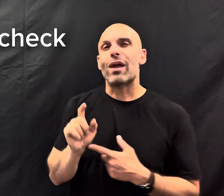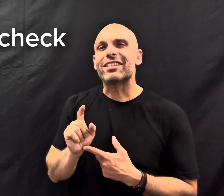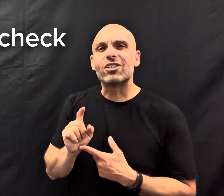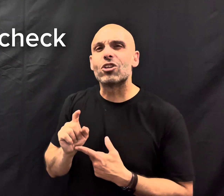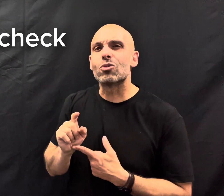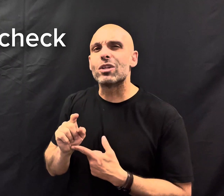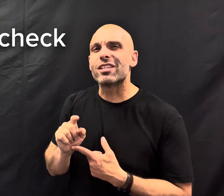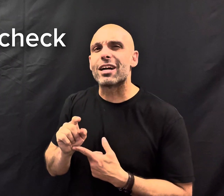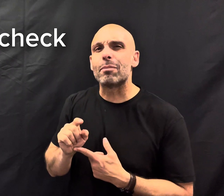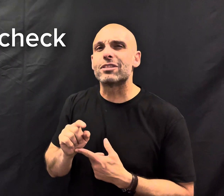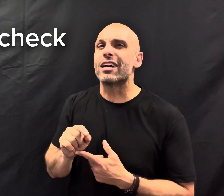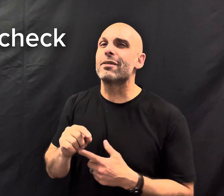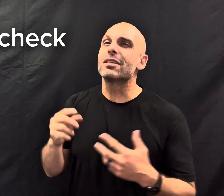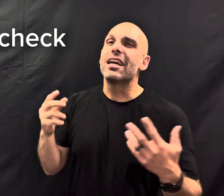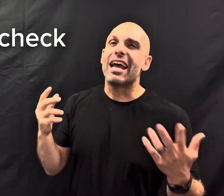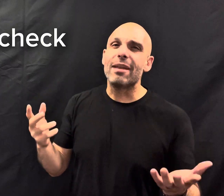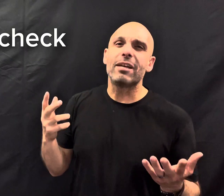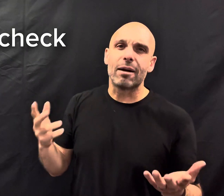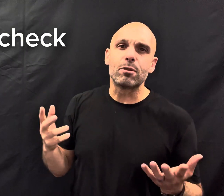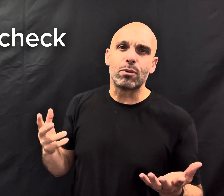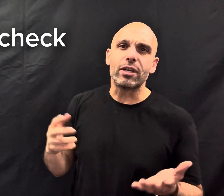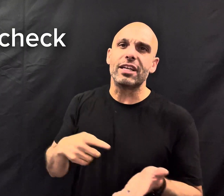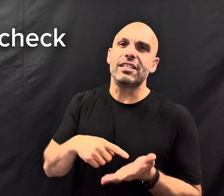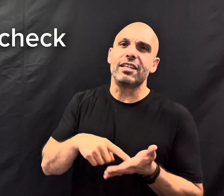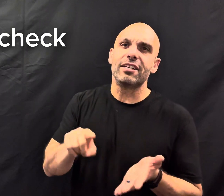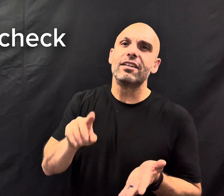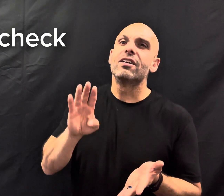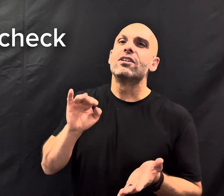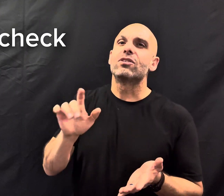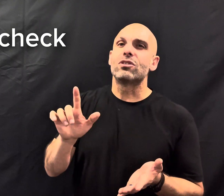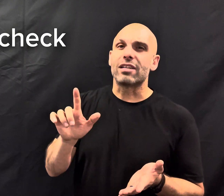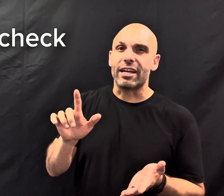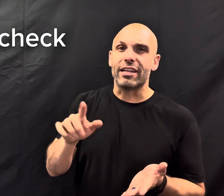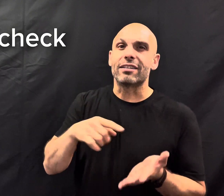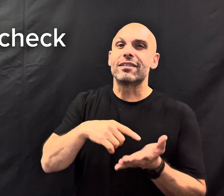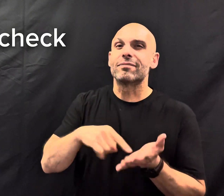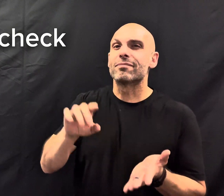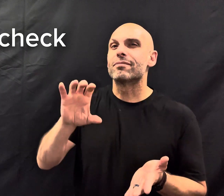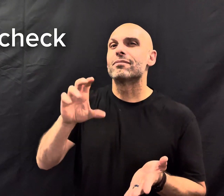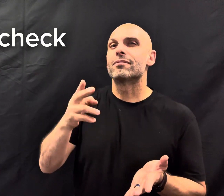Practice those words a couple times and it becomes pretty easy to sign it.